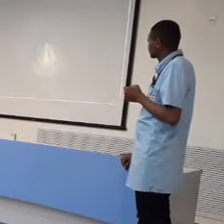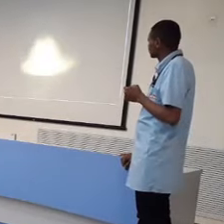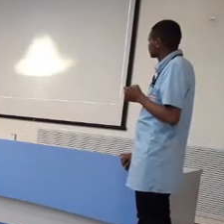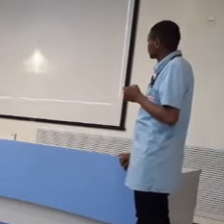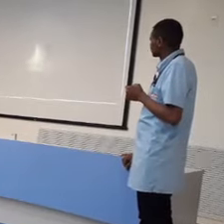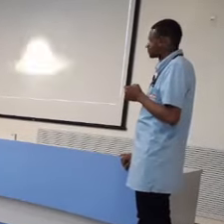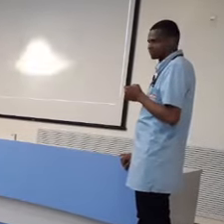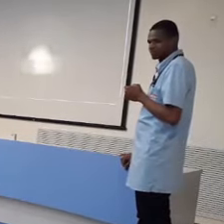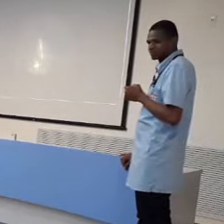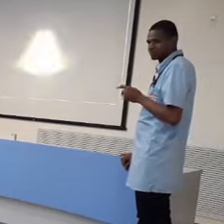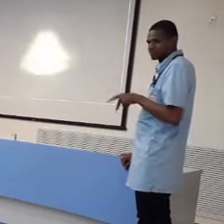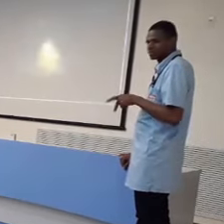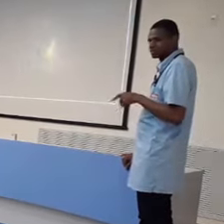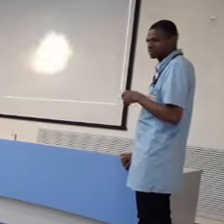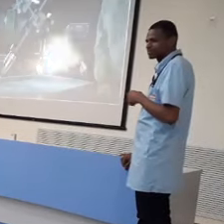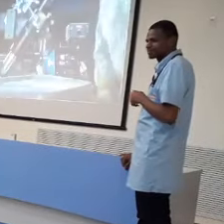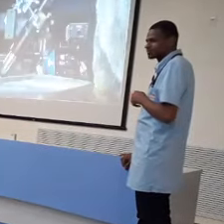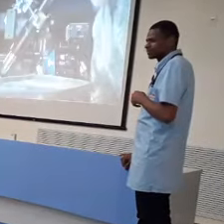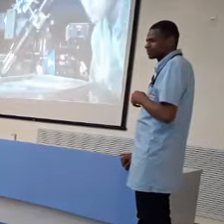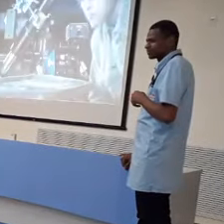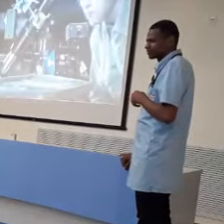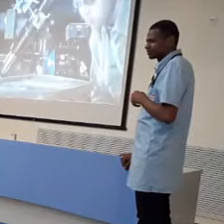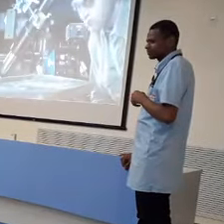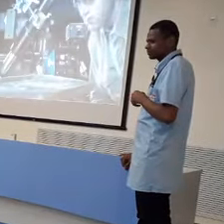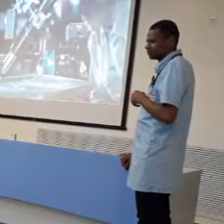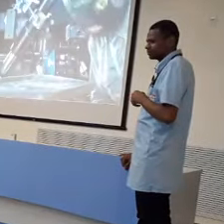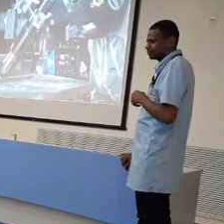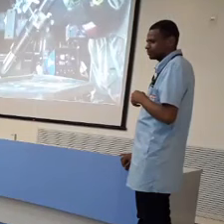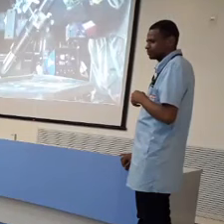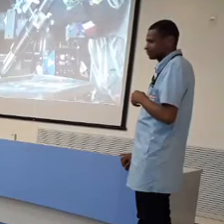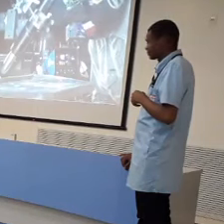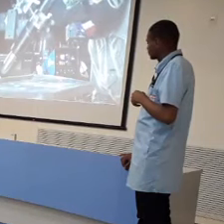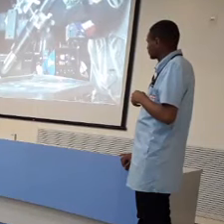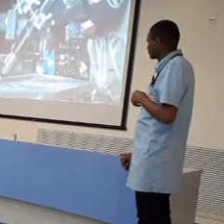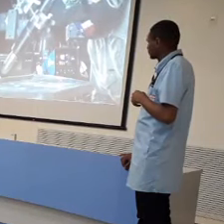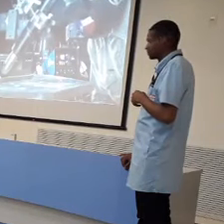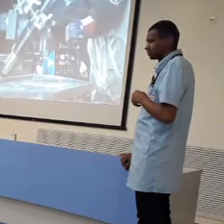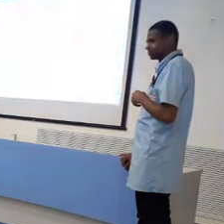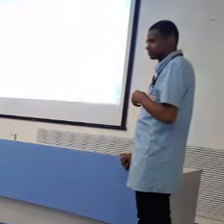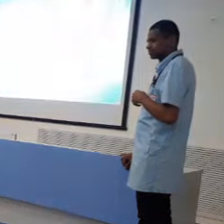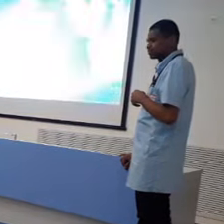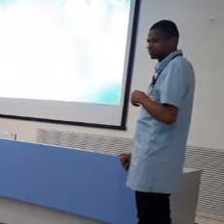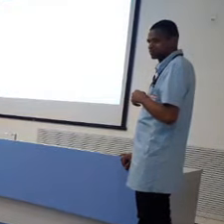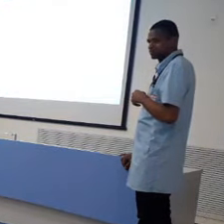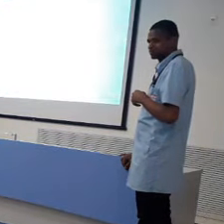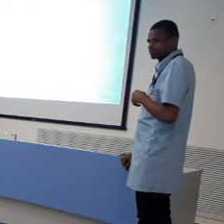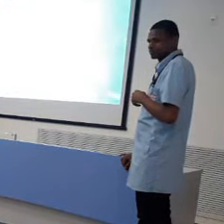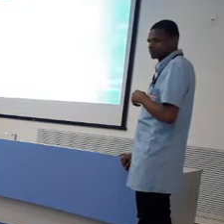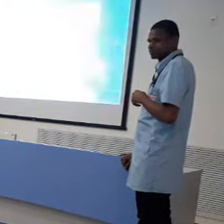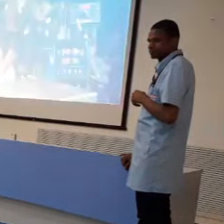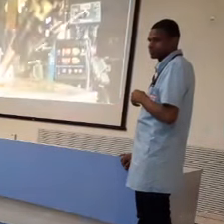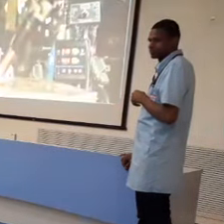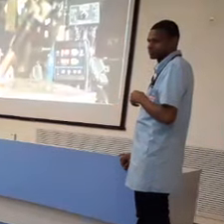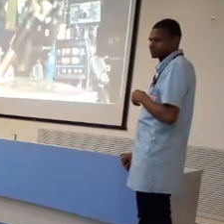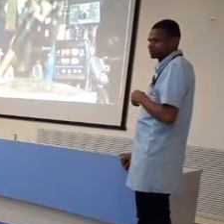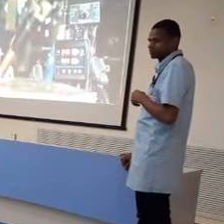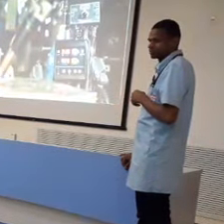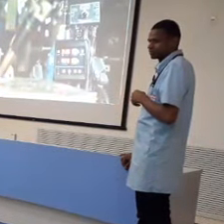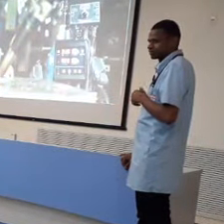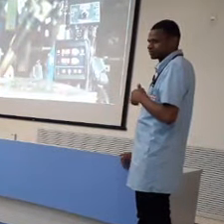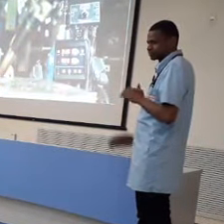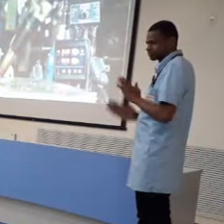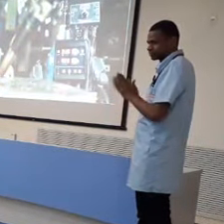is optimized for narrow and wide grooves. Weld Revolution uses a centrifugal arc transfer or cap welding torch to